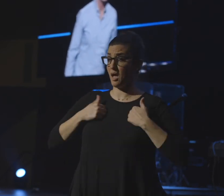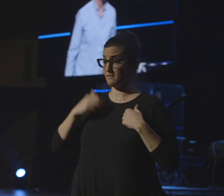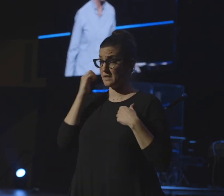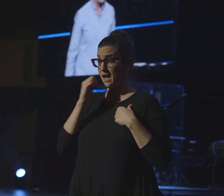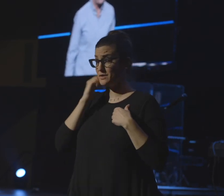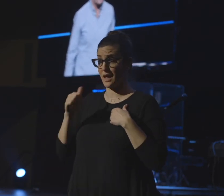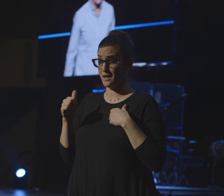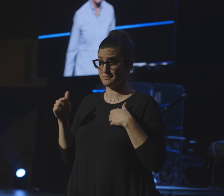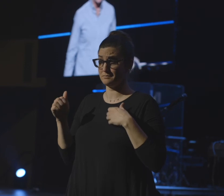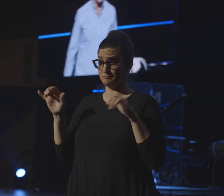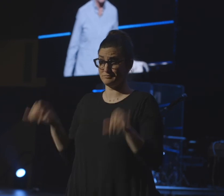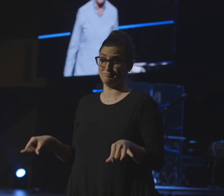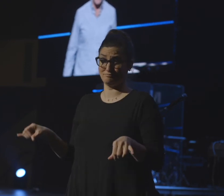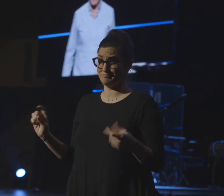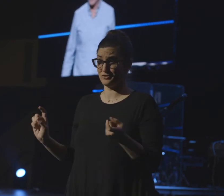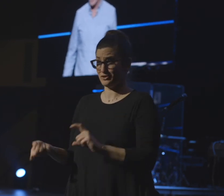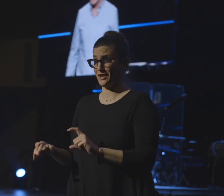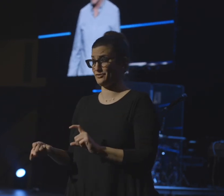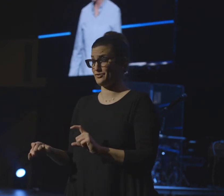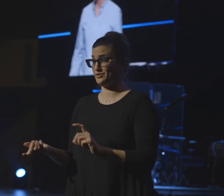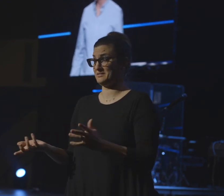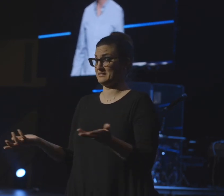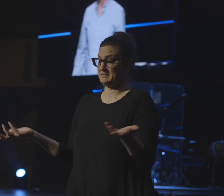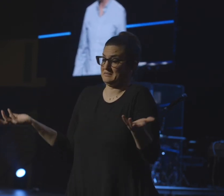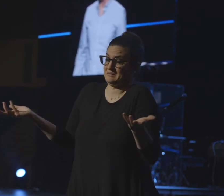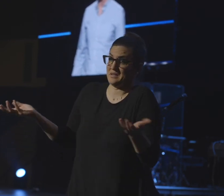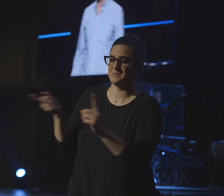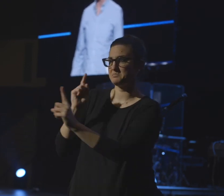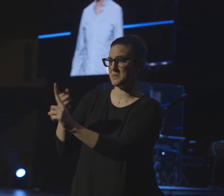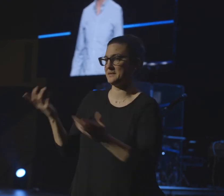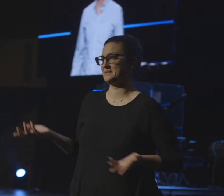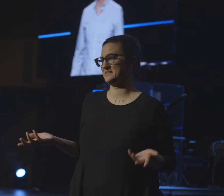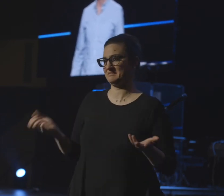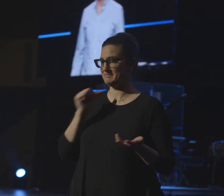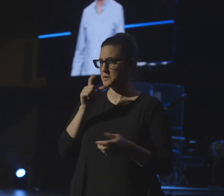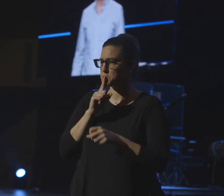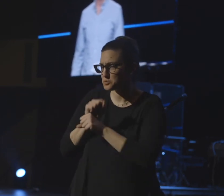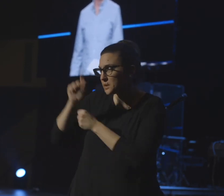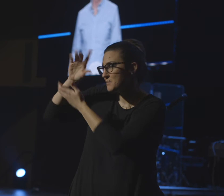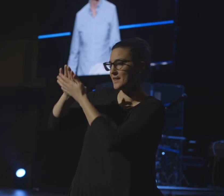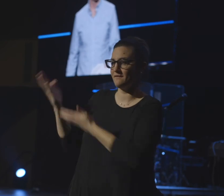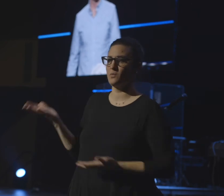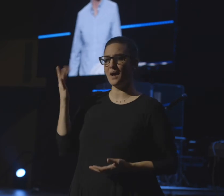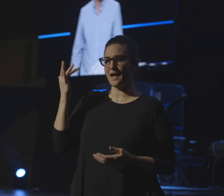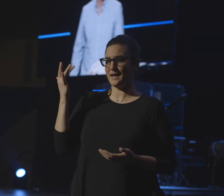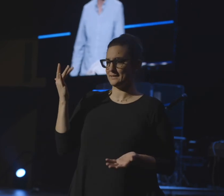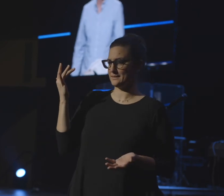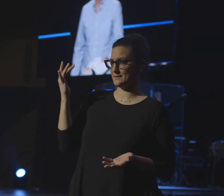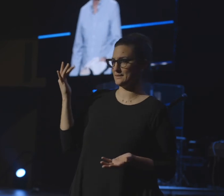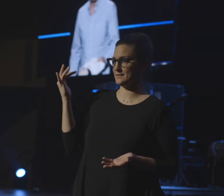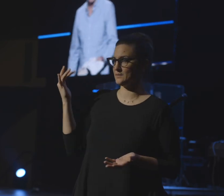you haven't really lived by faith, you don't even have a promise book. You don't even believe in these kind of things. Why is that for some of